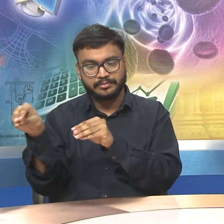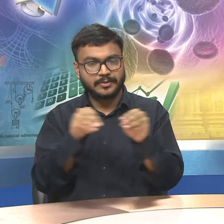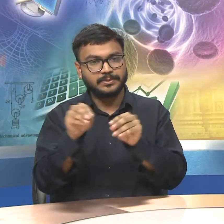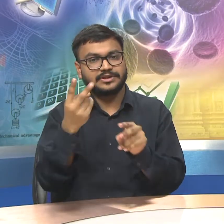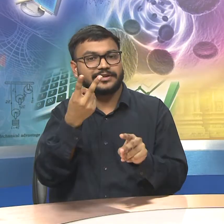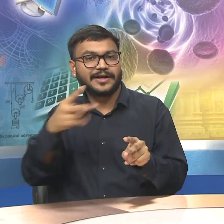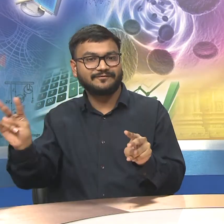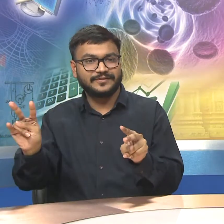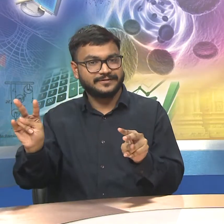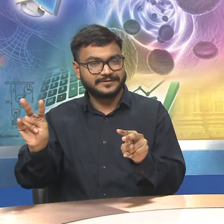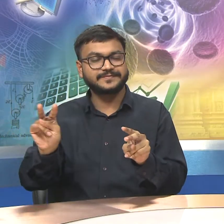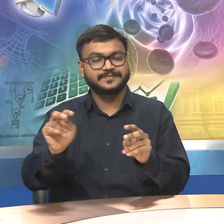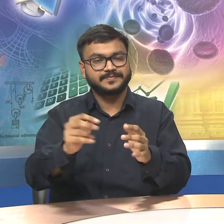movement is different.